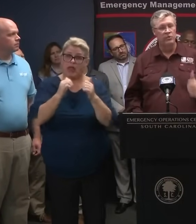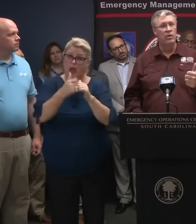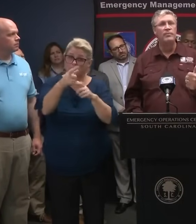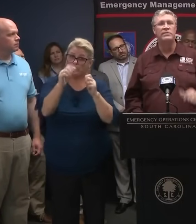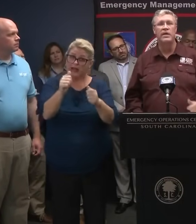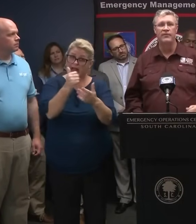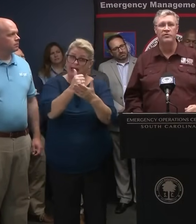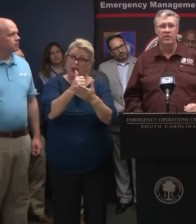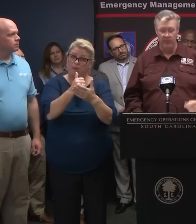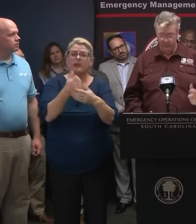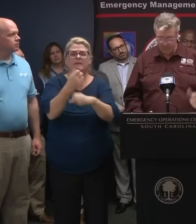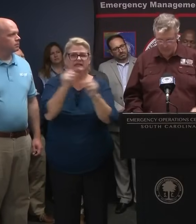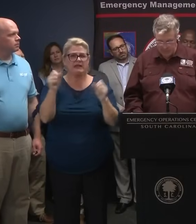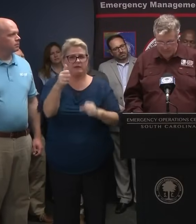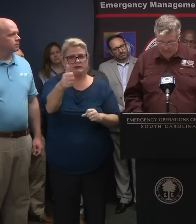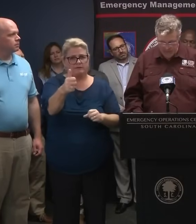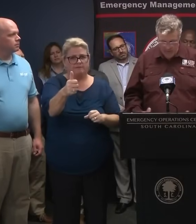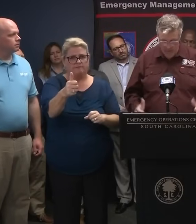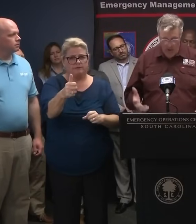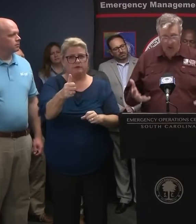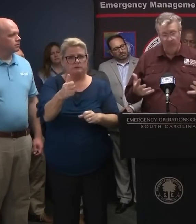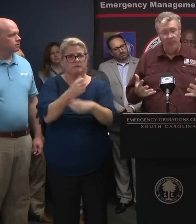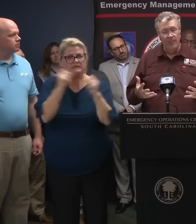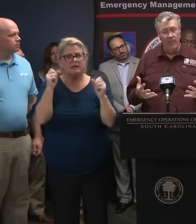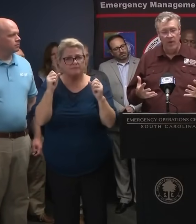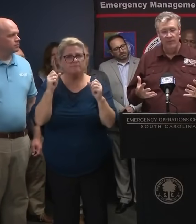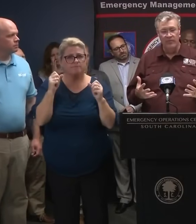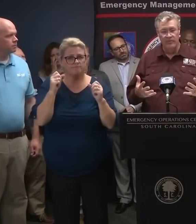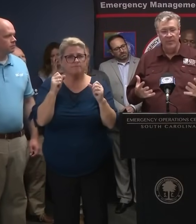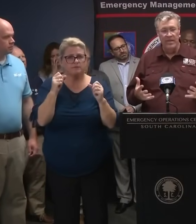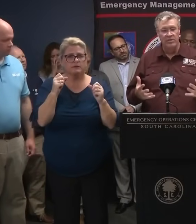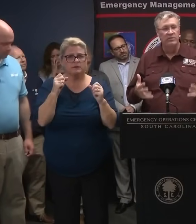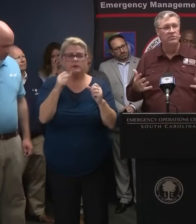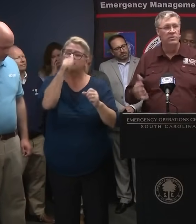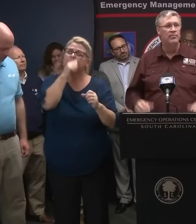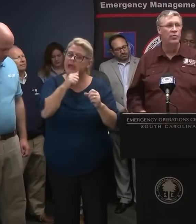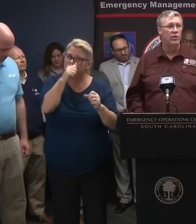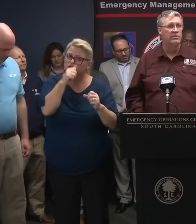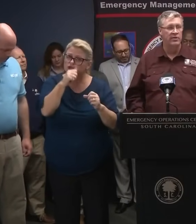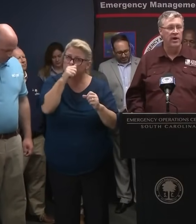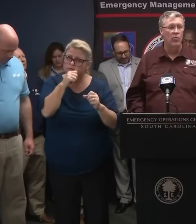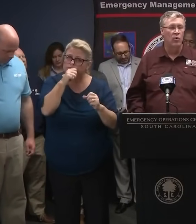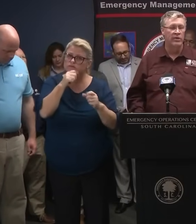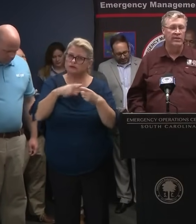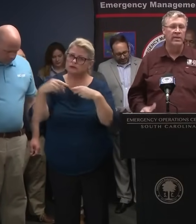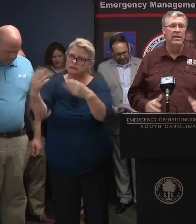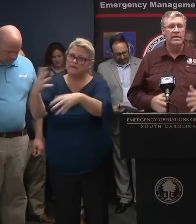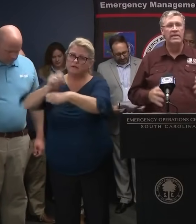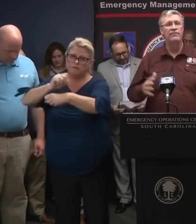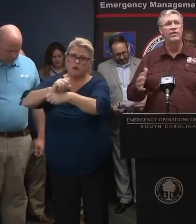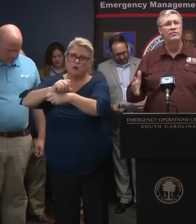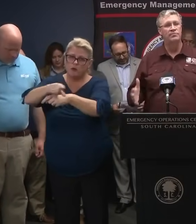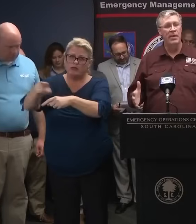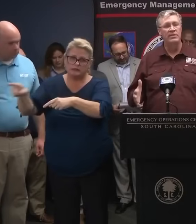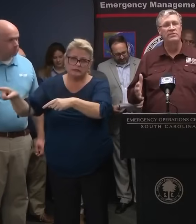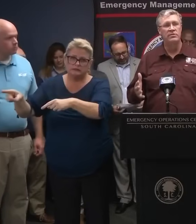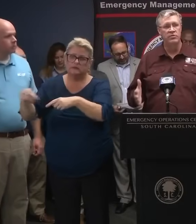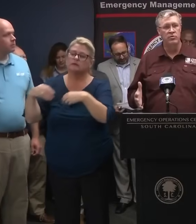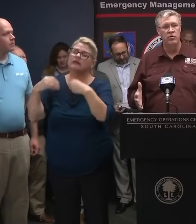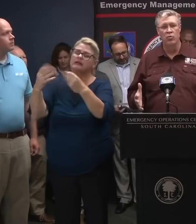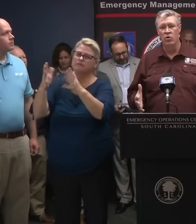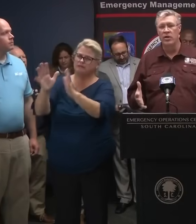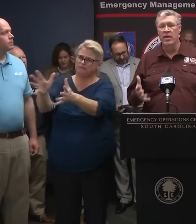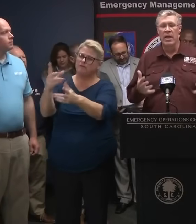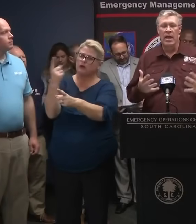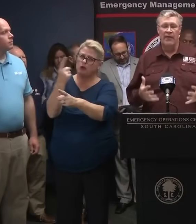help is, one, be safe yourselves. Please be safe. Offer some patience to the employees that are out working. Give them space to